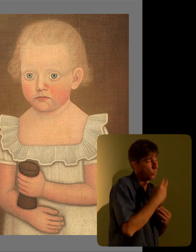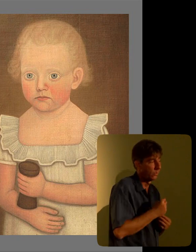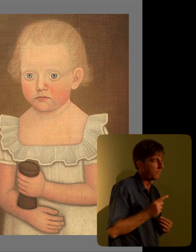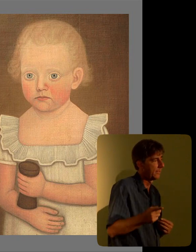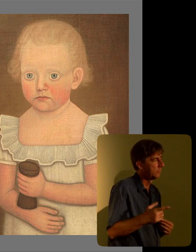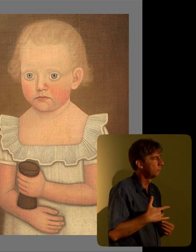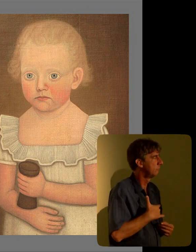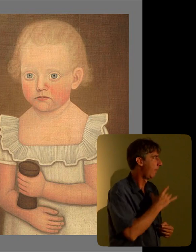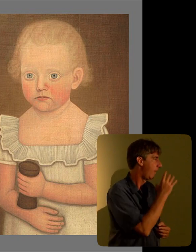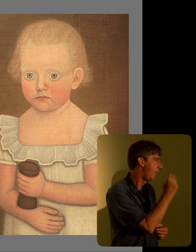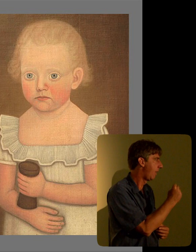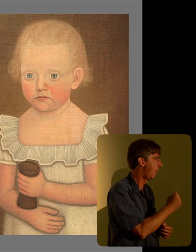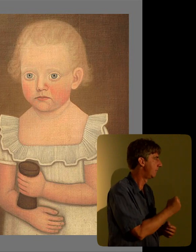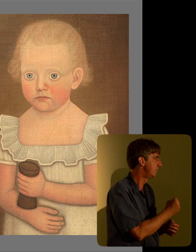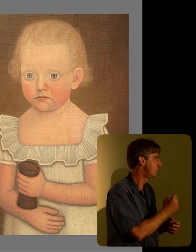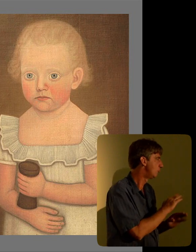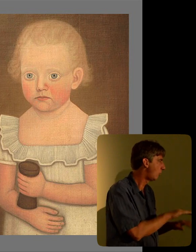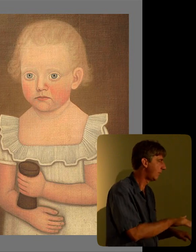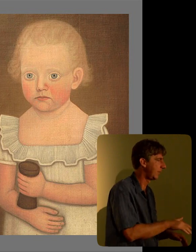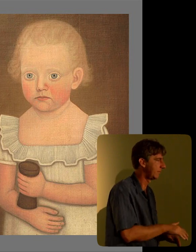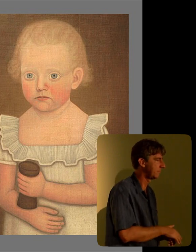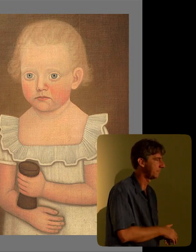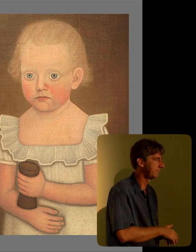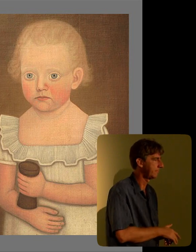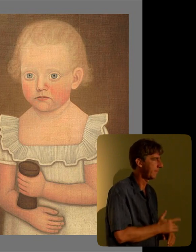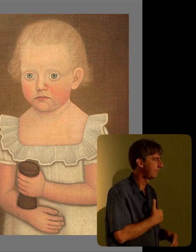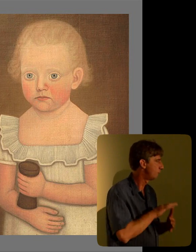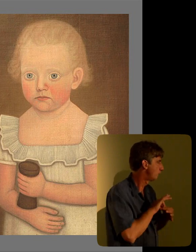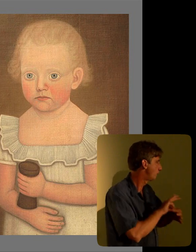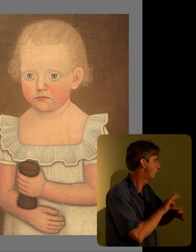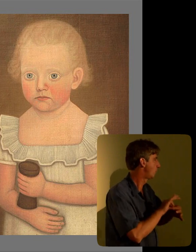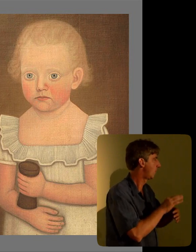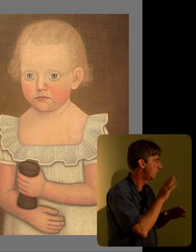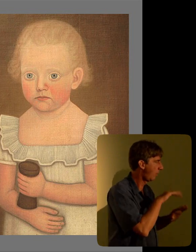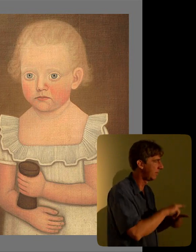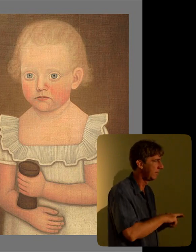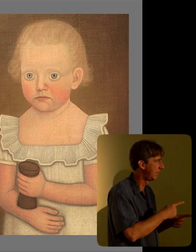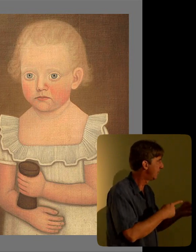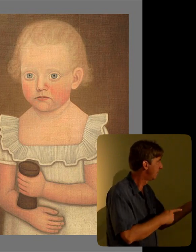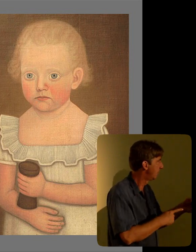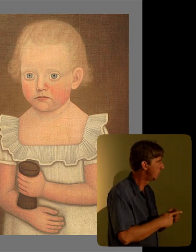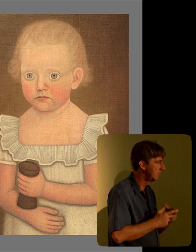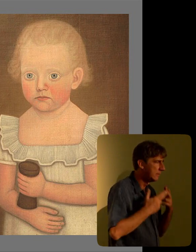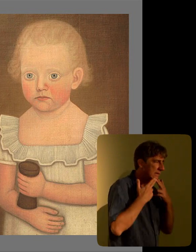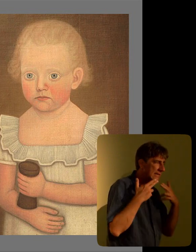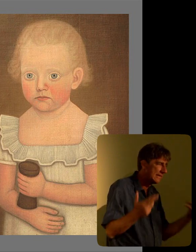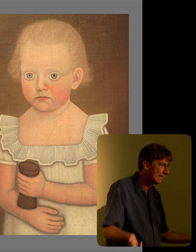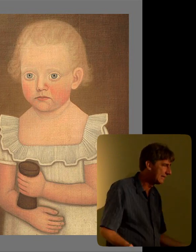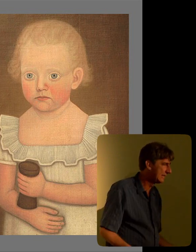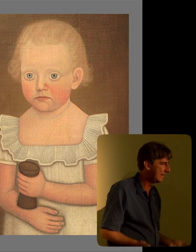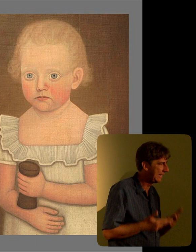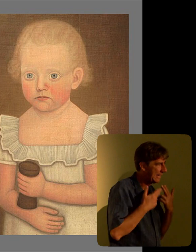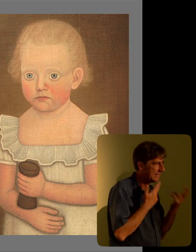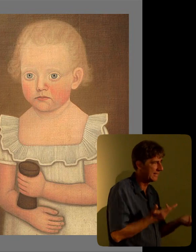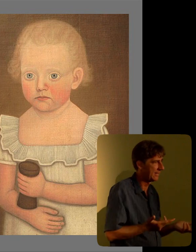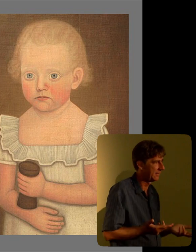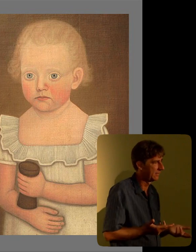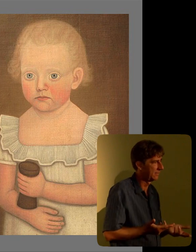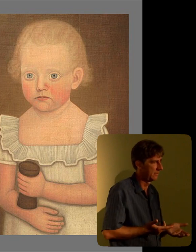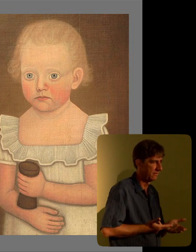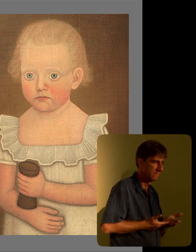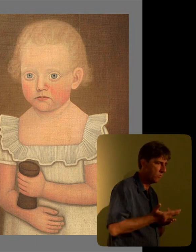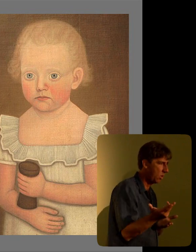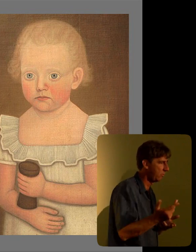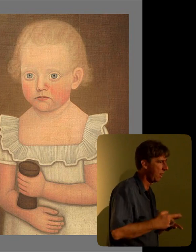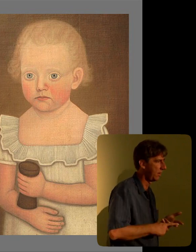affinity that he had with children. Just one of the most innocent, forthright, engaging, compelling